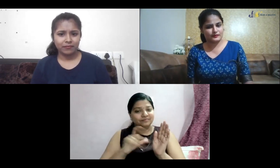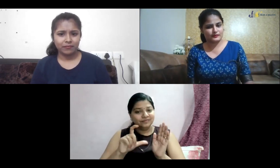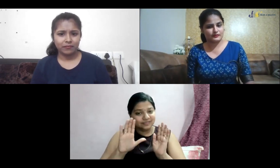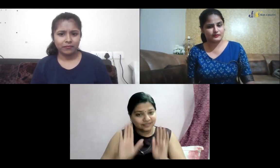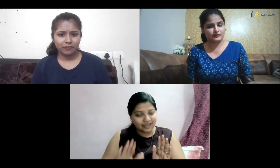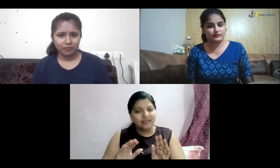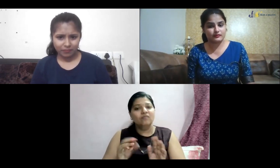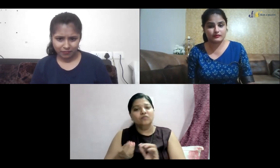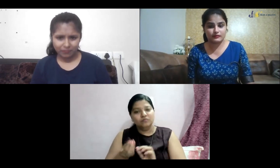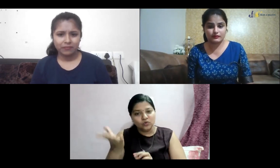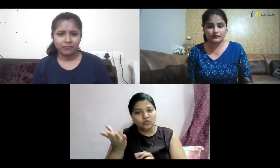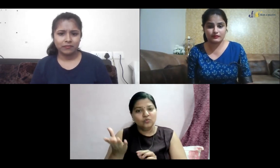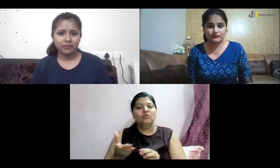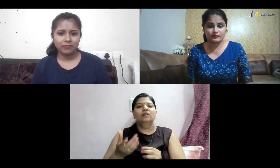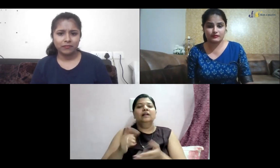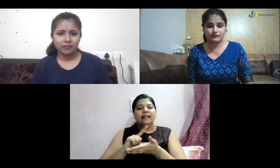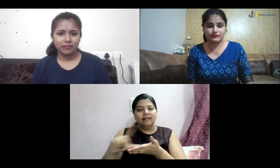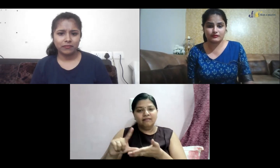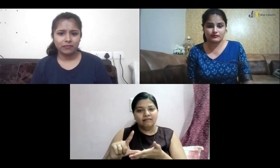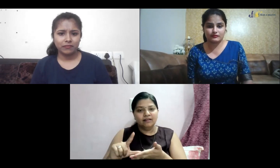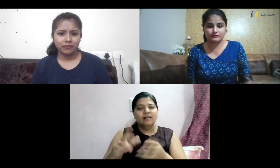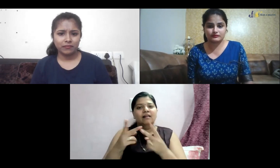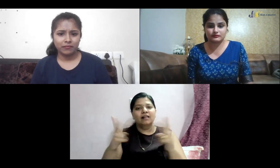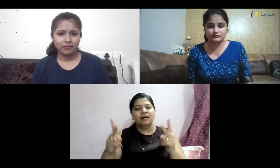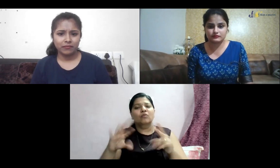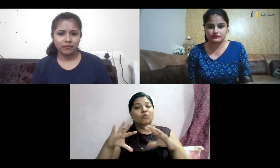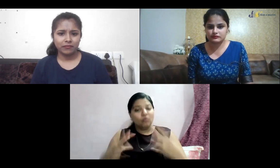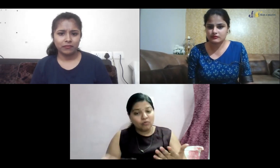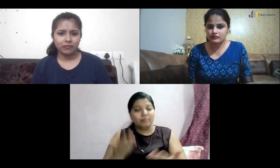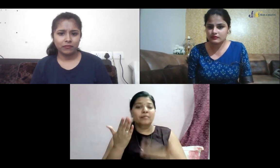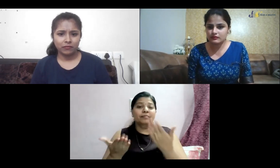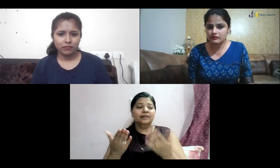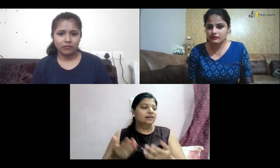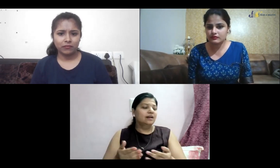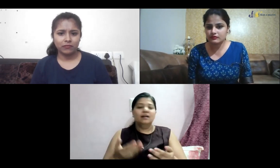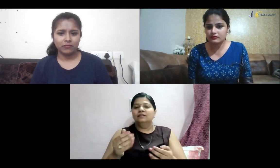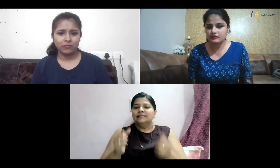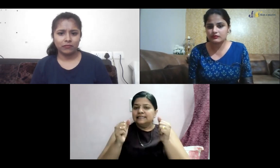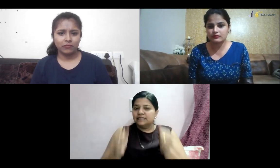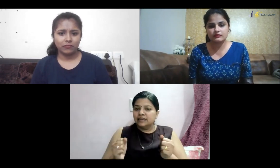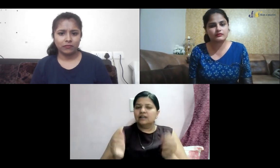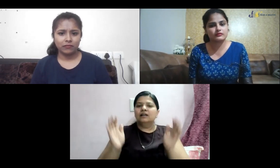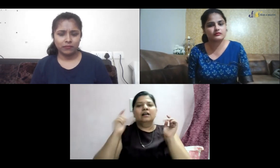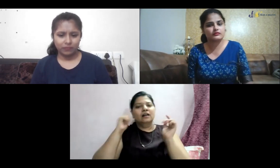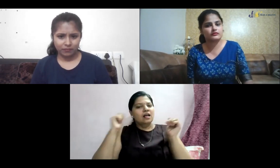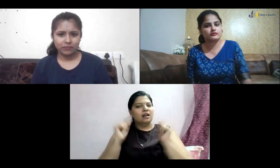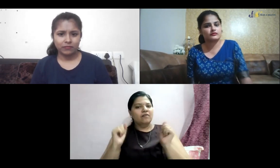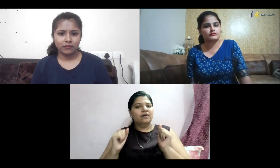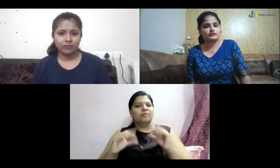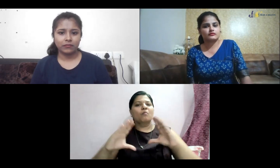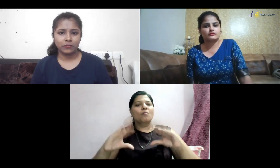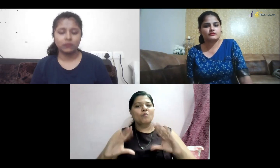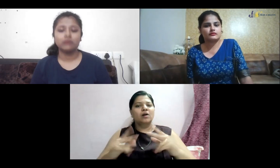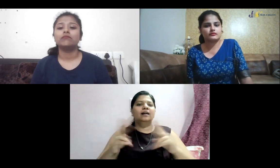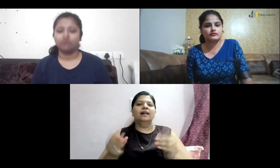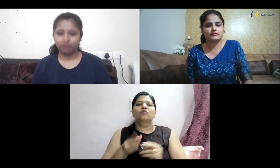So there is one law in foreign countries. I provide leaves to the people who are menstruating. For example,